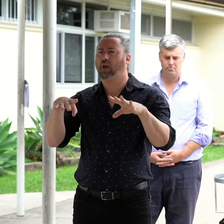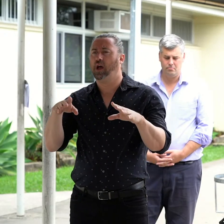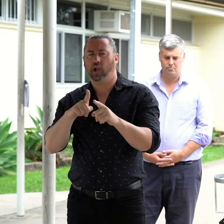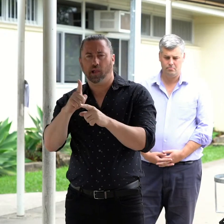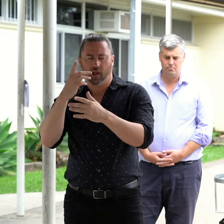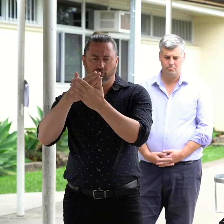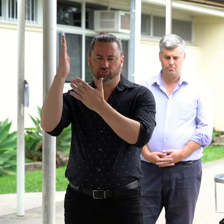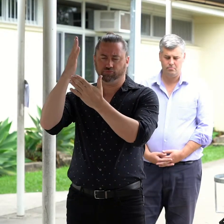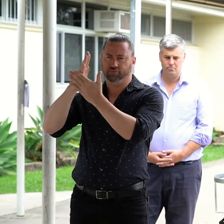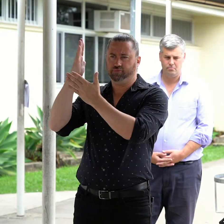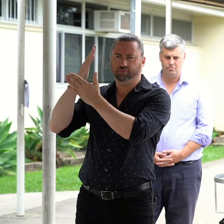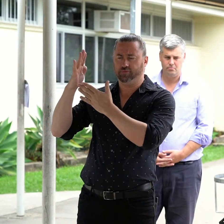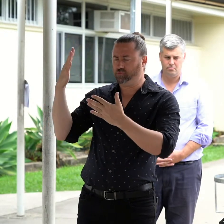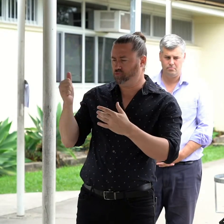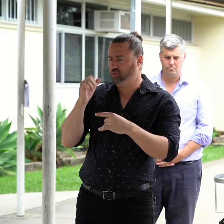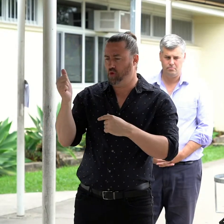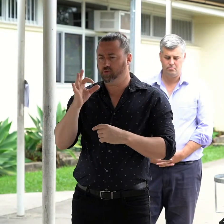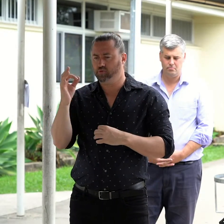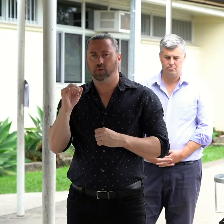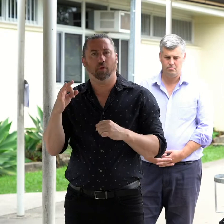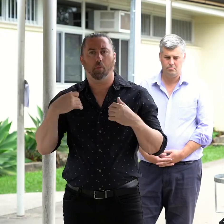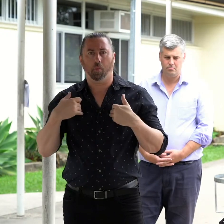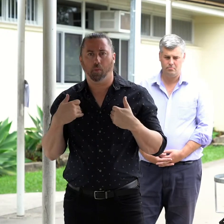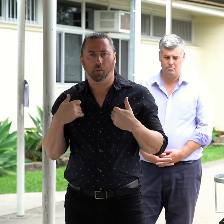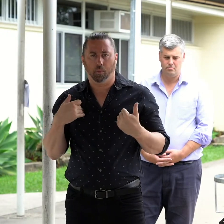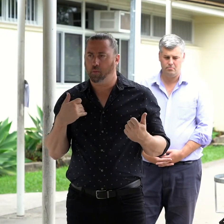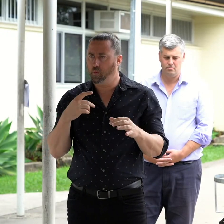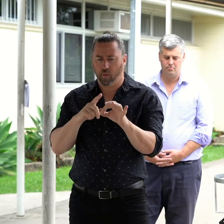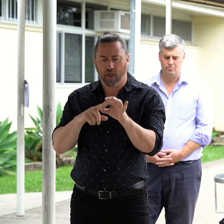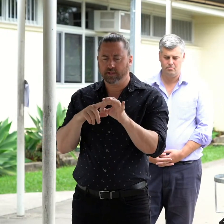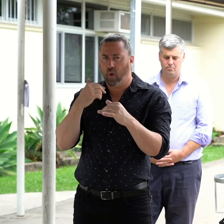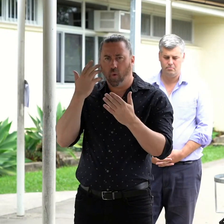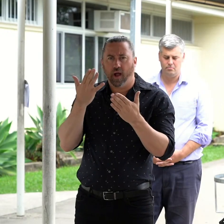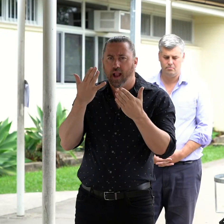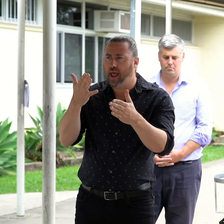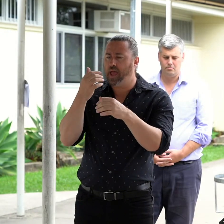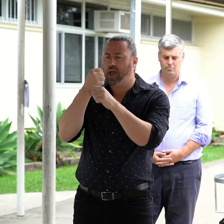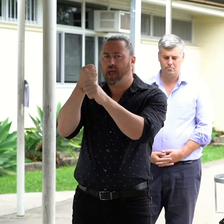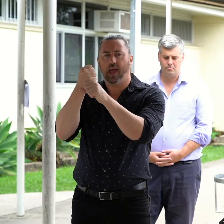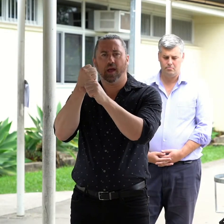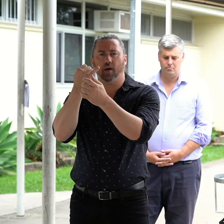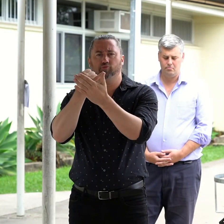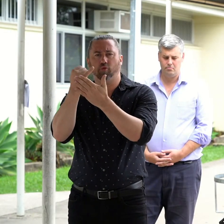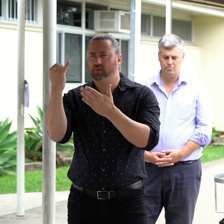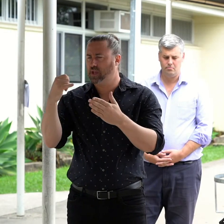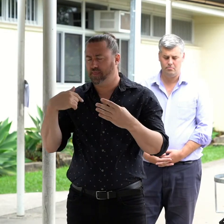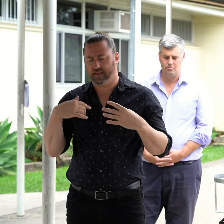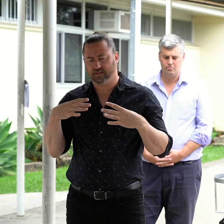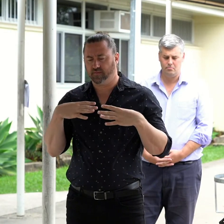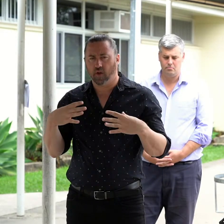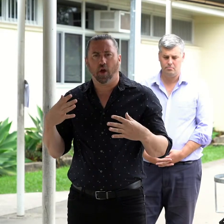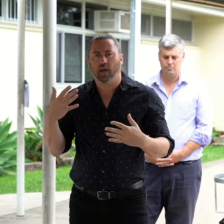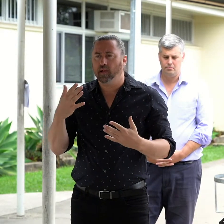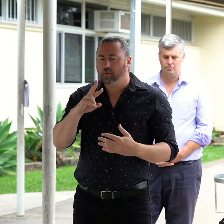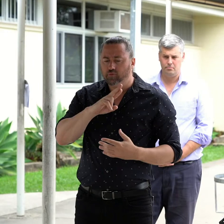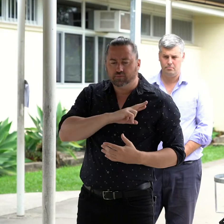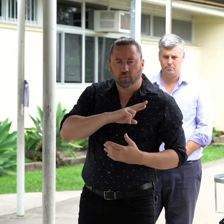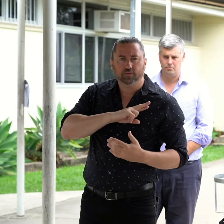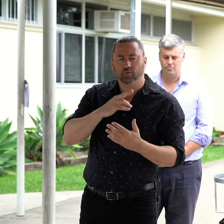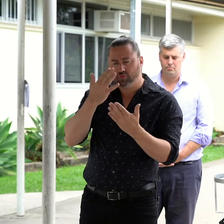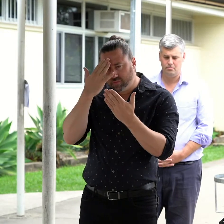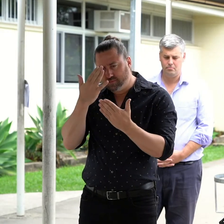protest in Queensland. You do it in a responsible, respectful way and in a way that you are not putting other people's